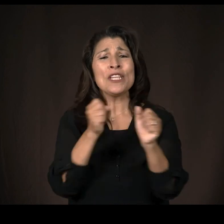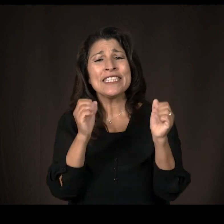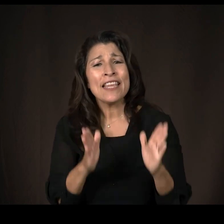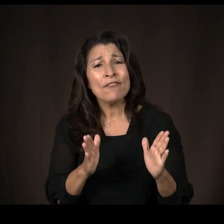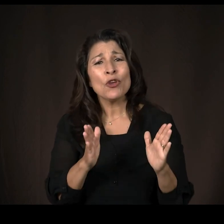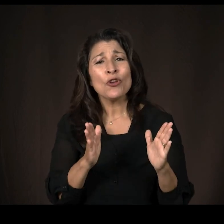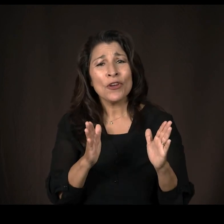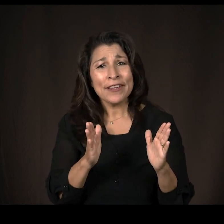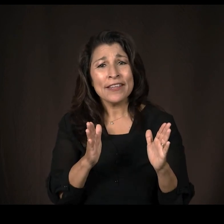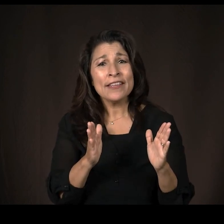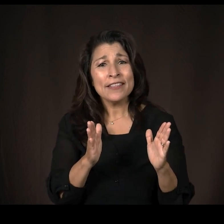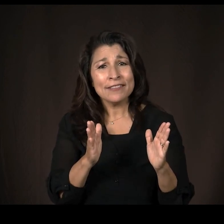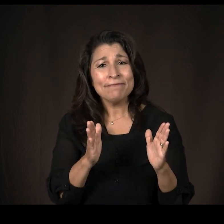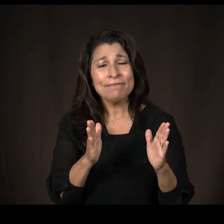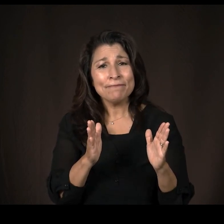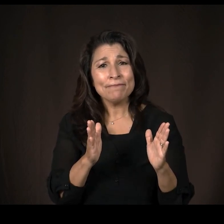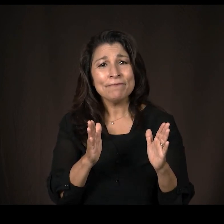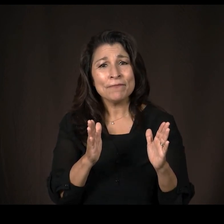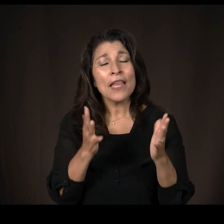and Savior.